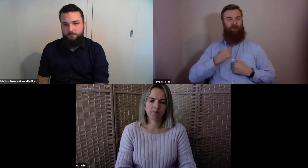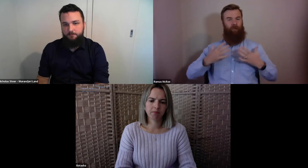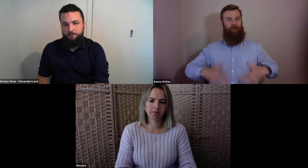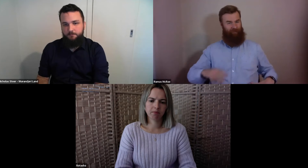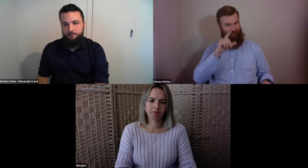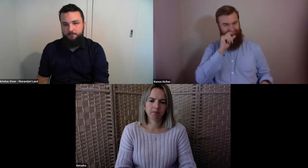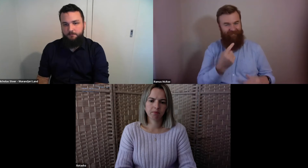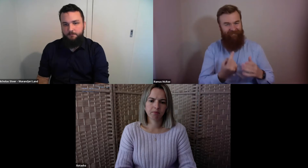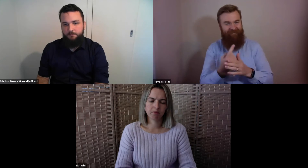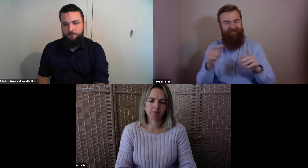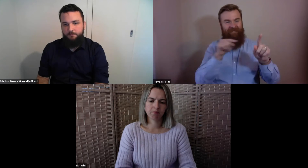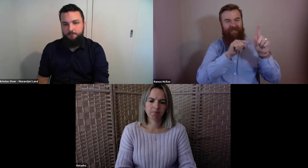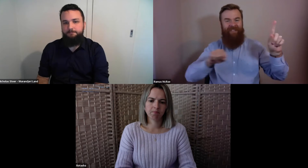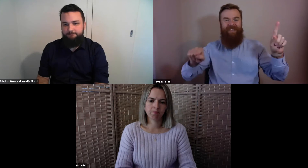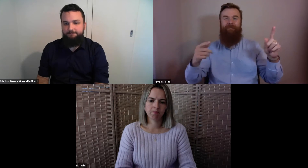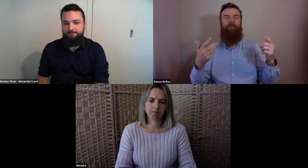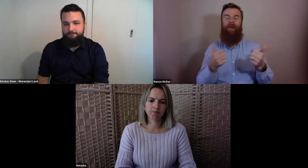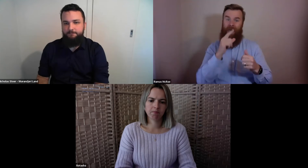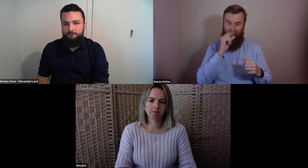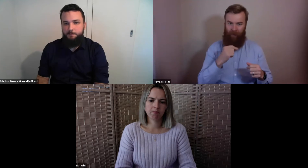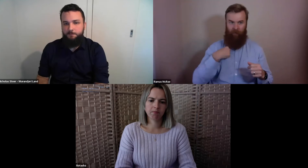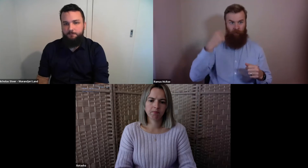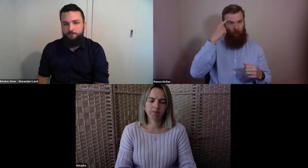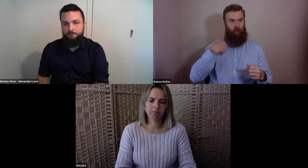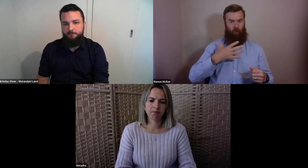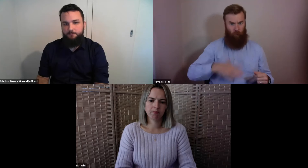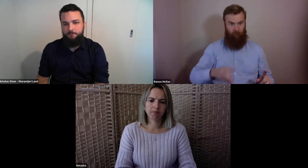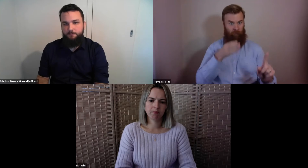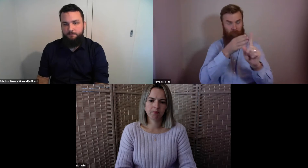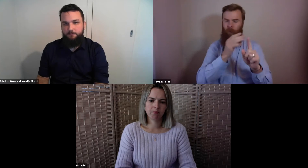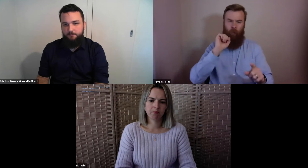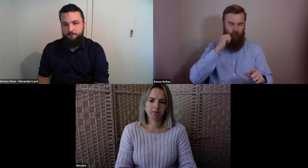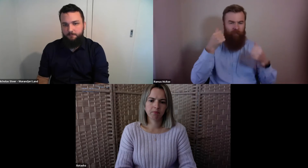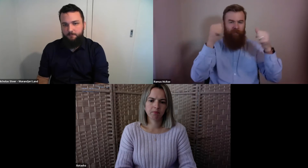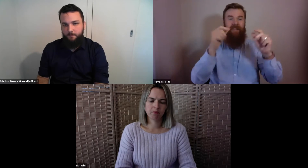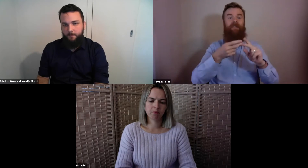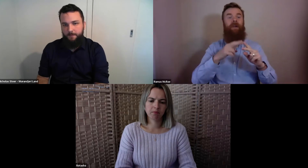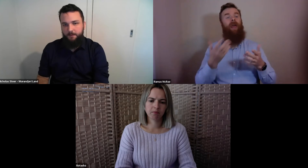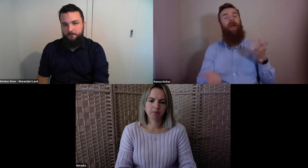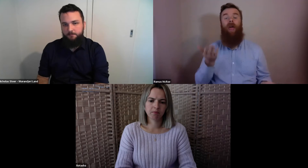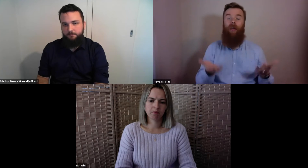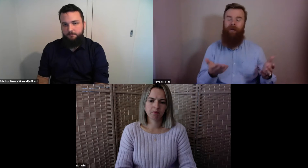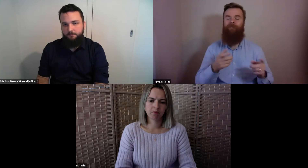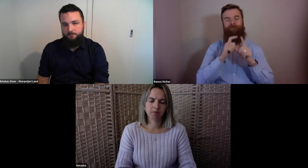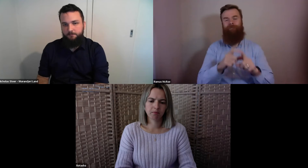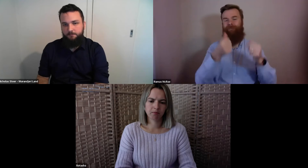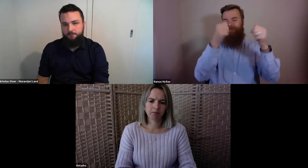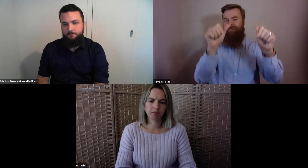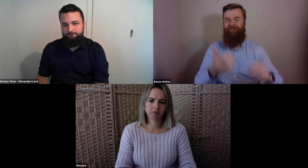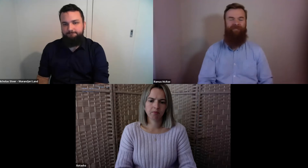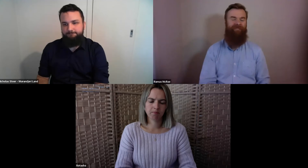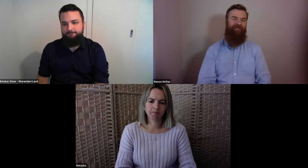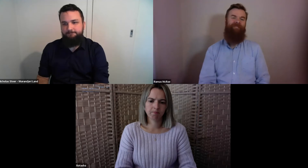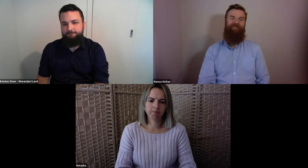need to be on the front line. You can be a civilian, okay? So there's lots of other ways of getting around some of the inhibiting factors